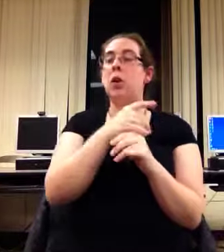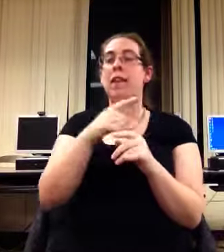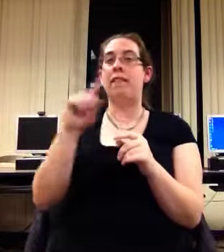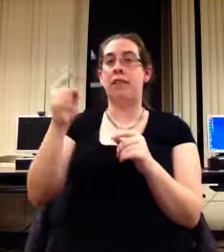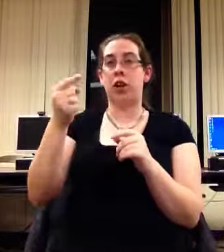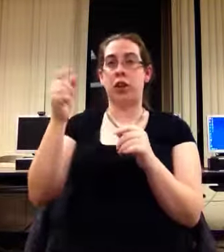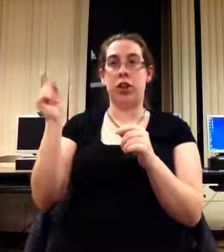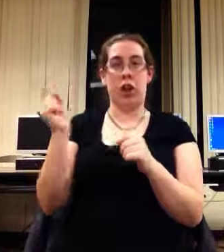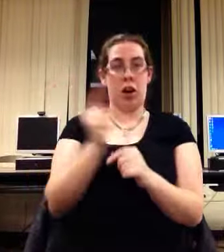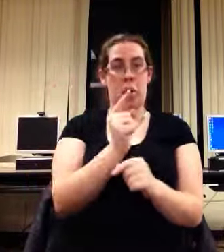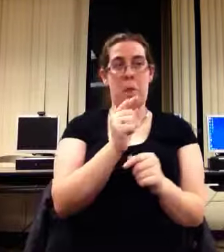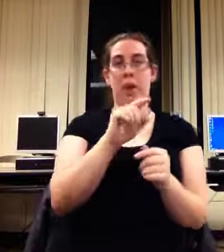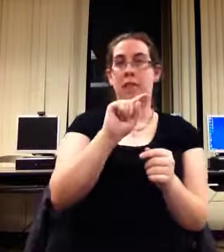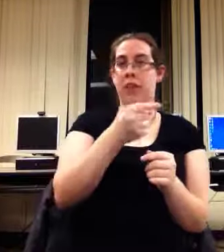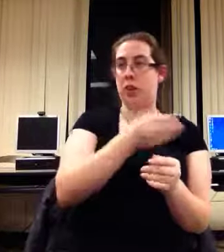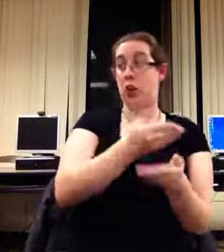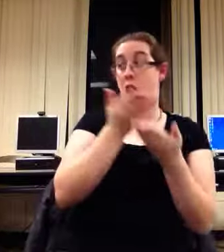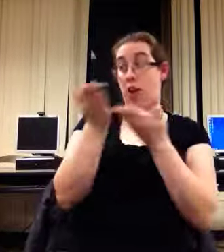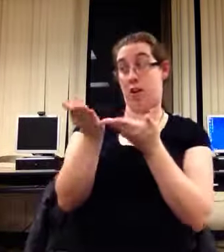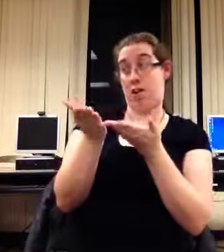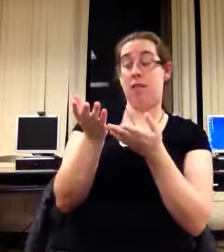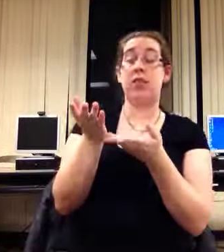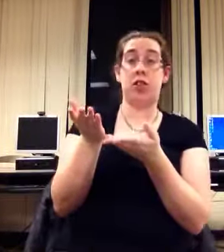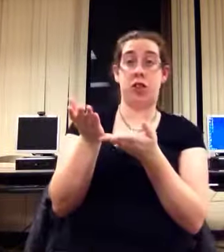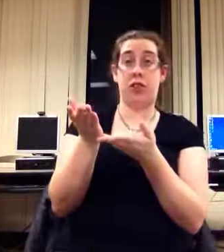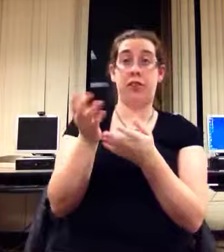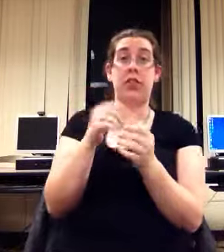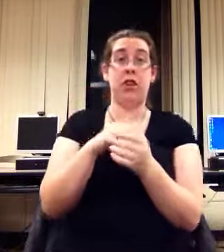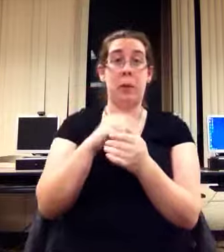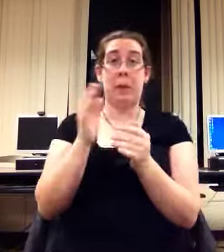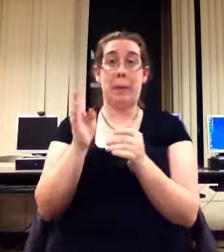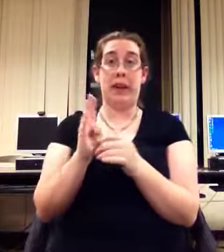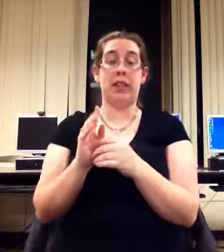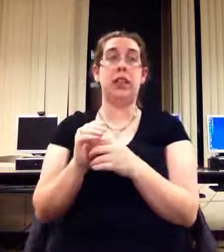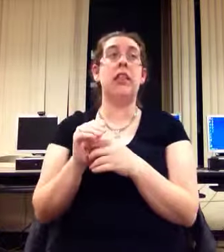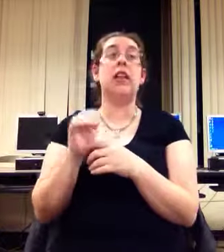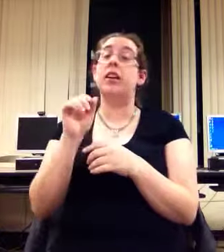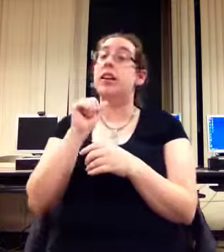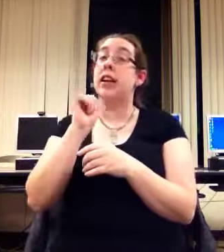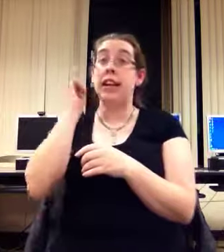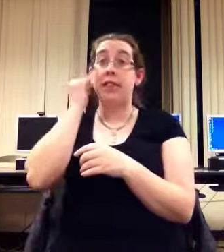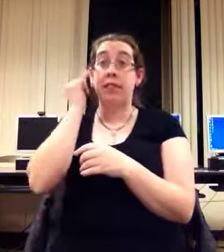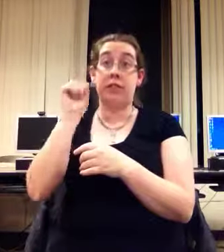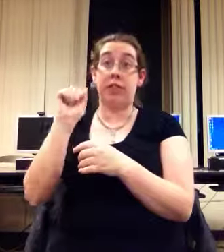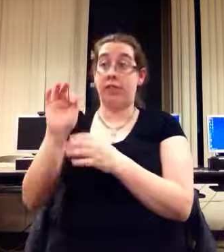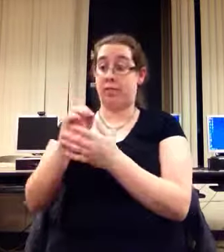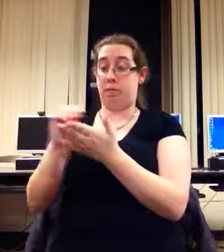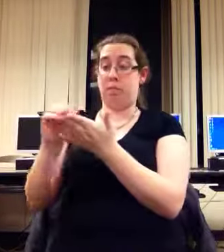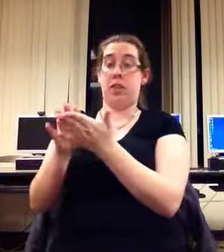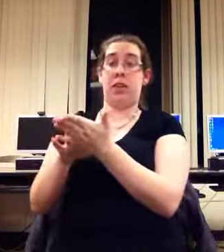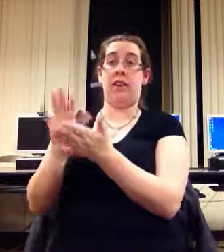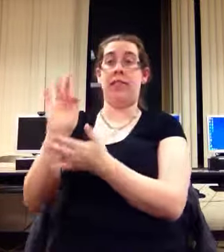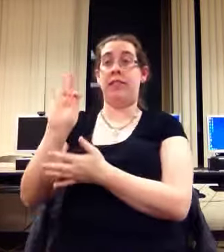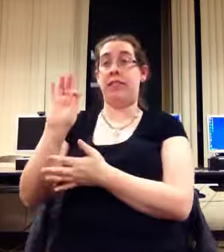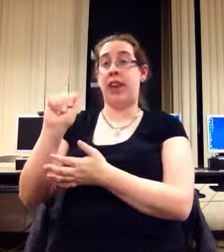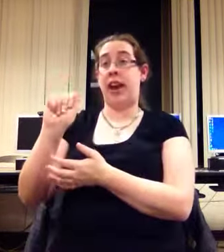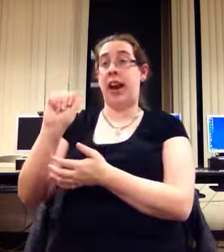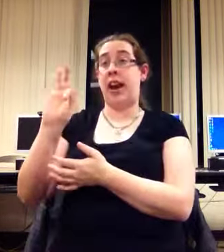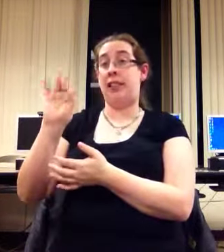been awarded a work-study amount through FAFSA, it is not guaranteed that you will get a position. After filling